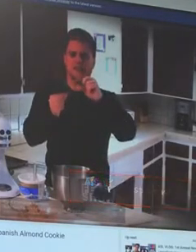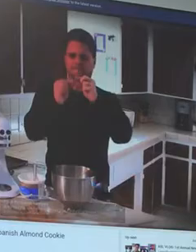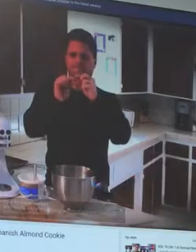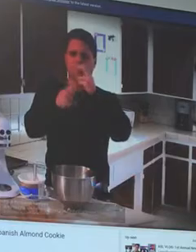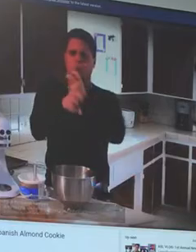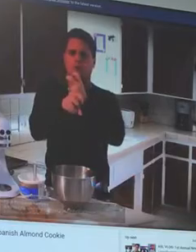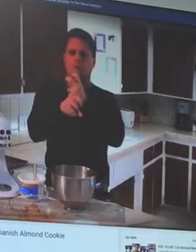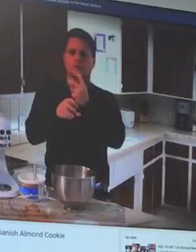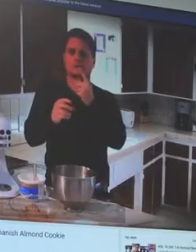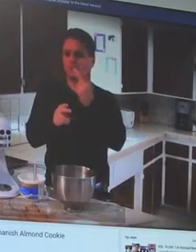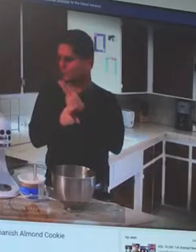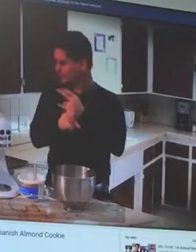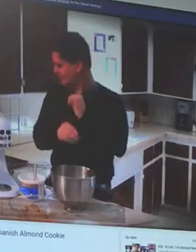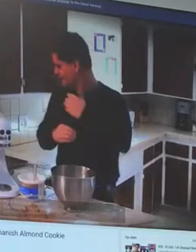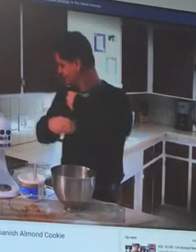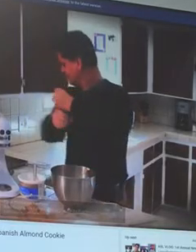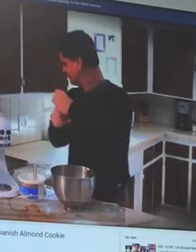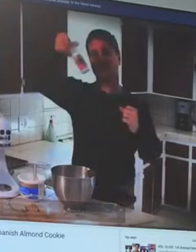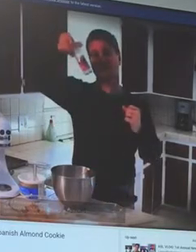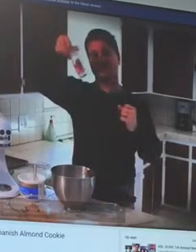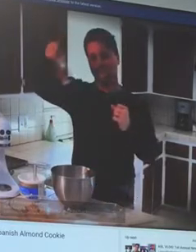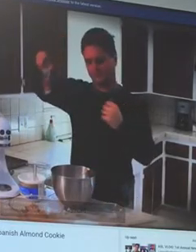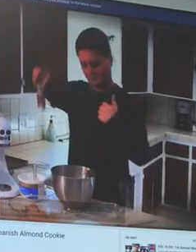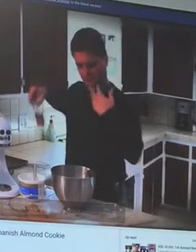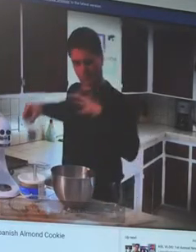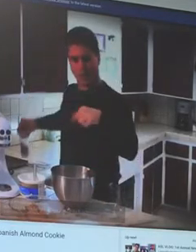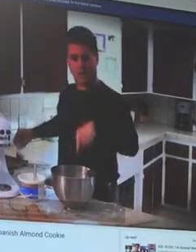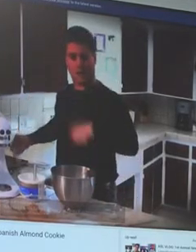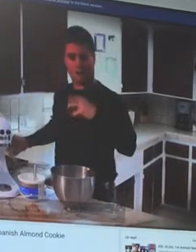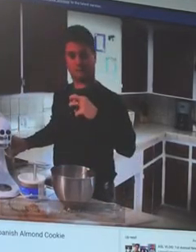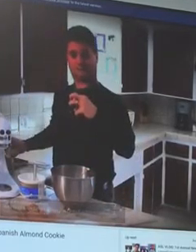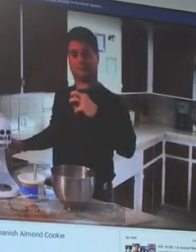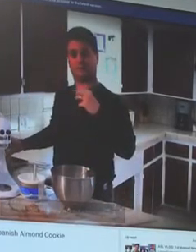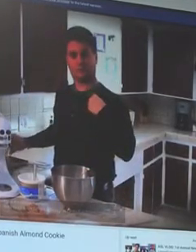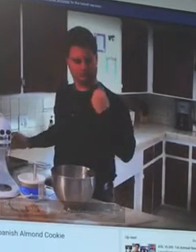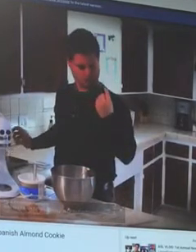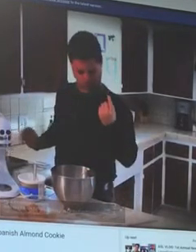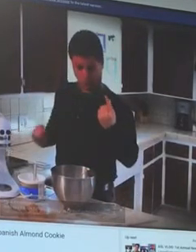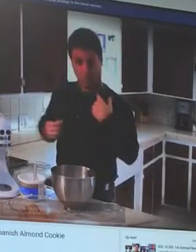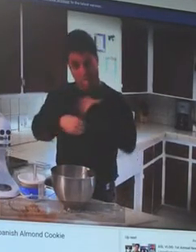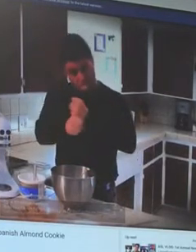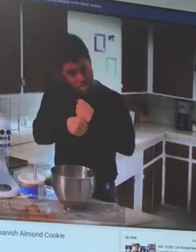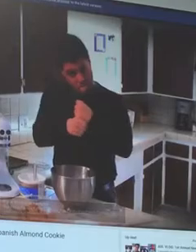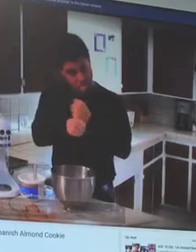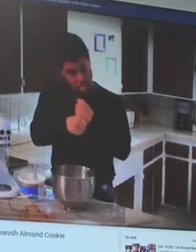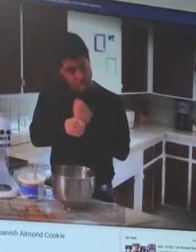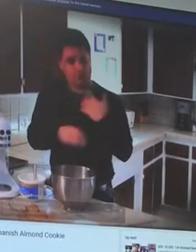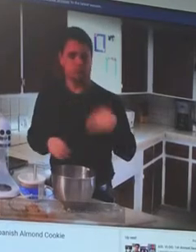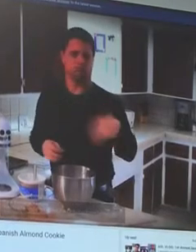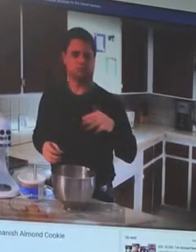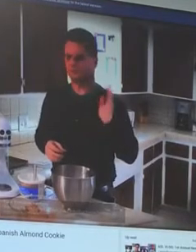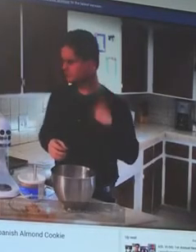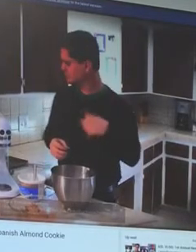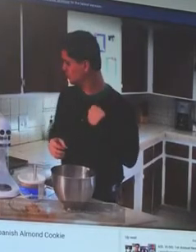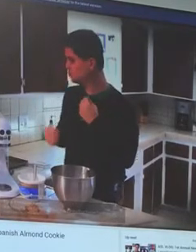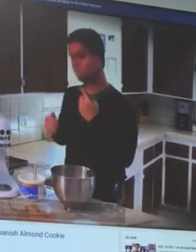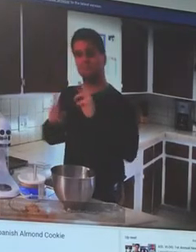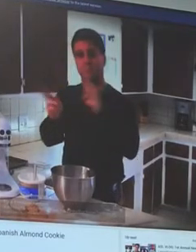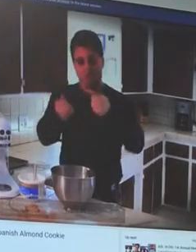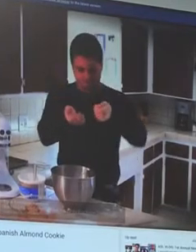Now here we have a teaspoon of ground sea salt, and sea salt is actually in kind of large crystals. And what you don't want is to bite into a